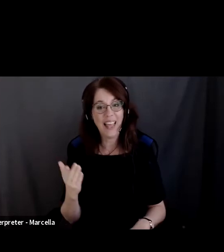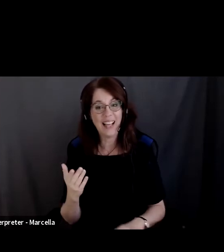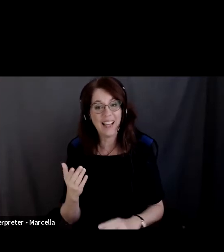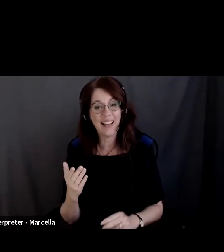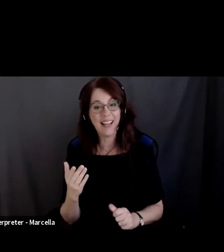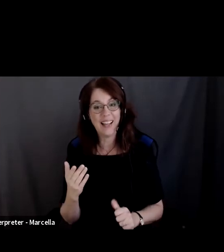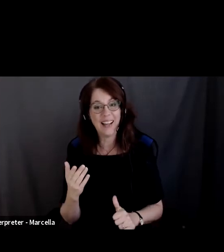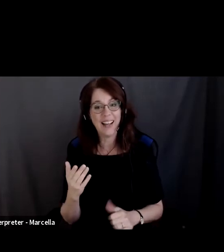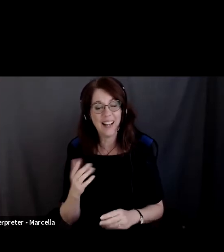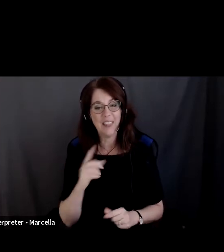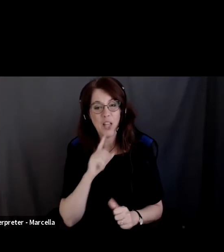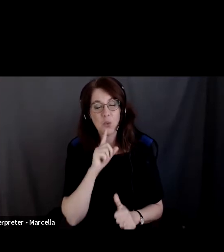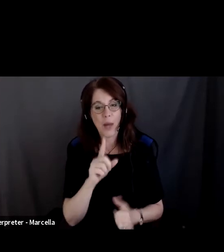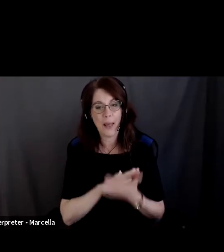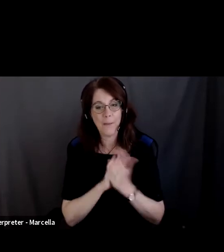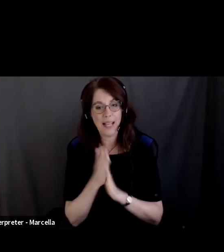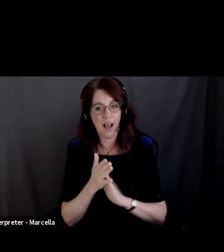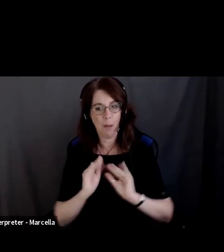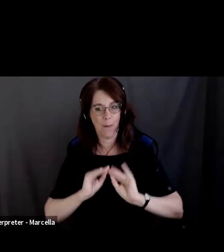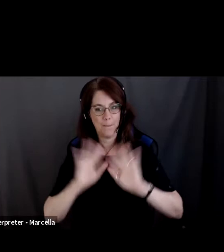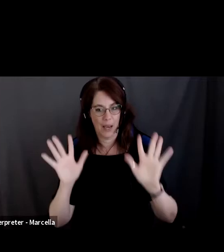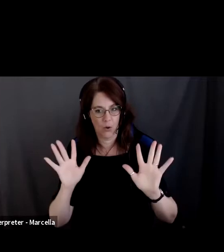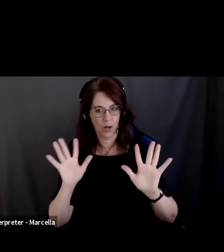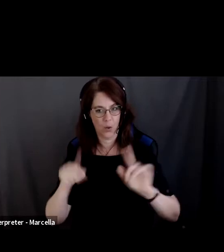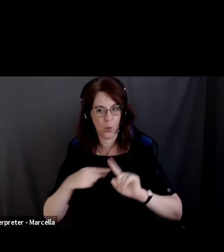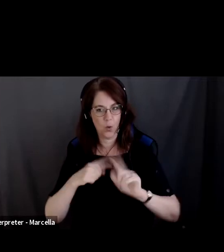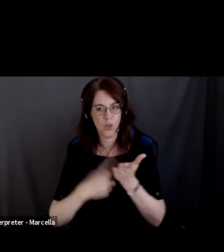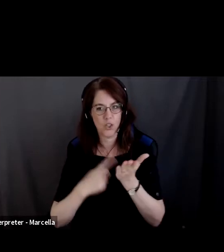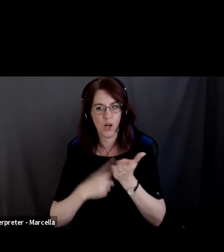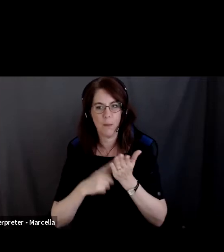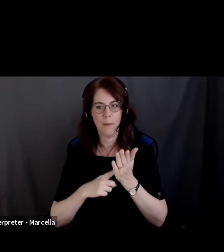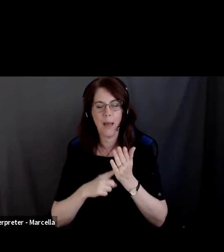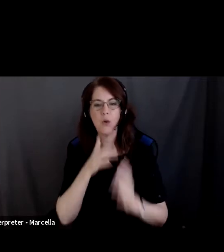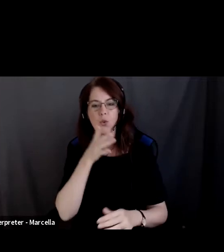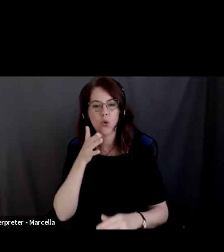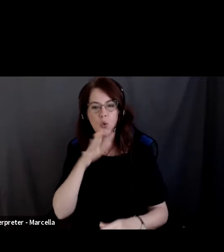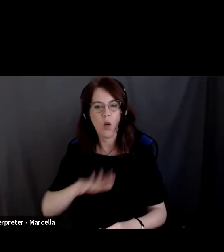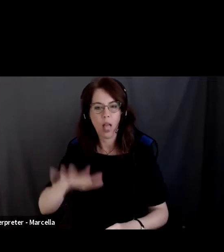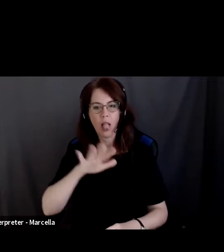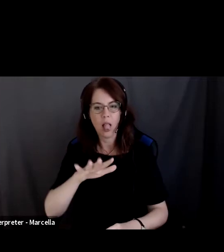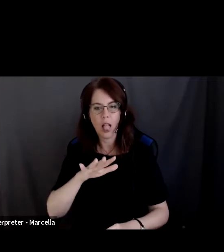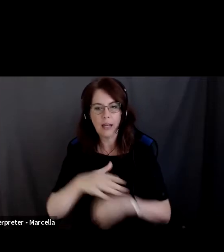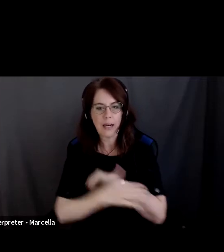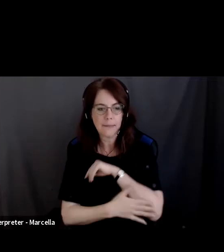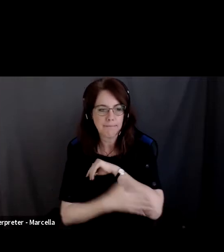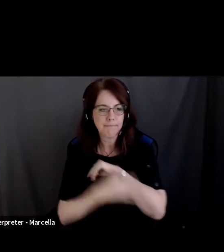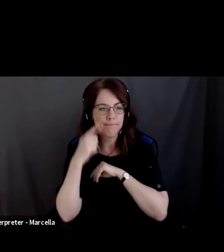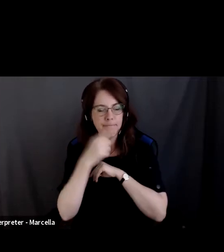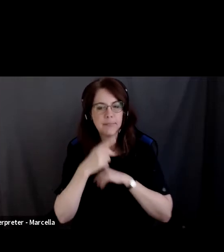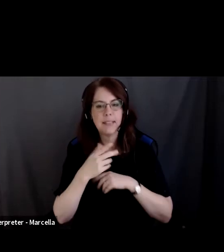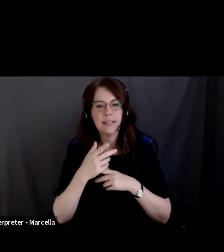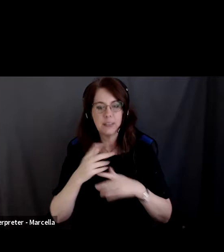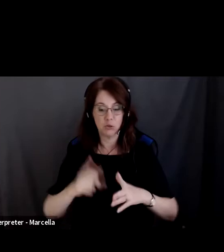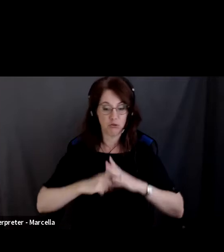has really become apparent when we're talking about rural are these, in terms of getting started and getting